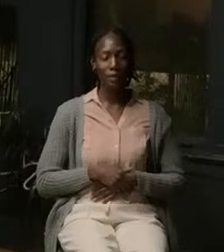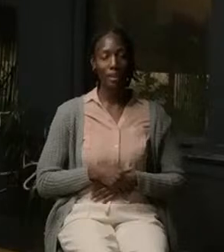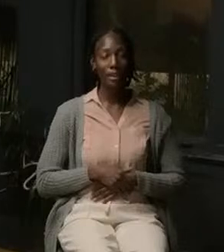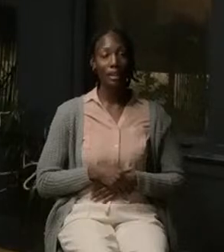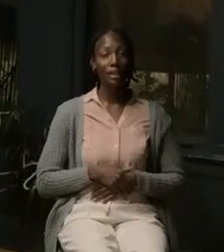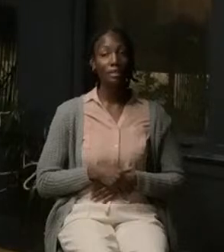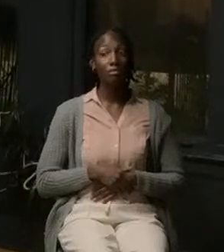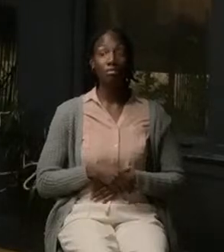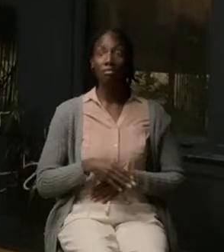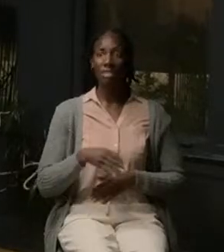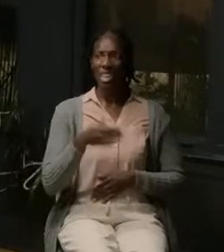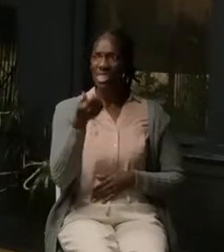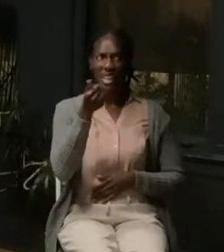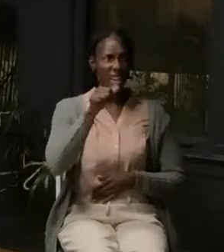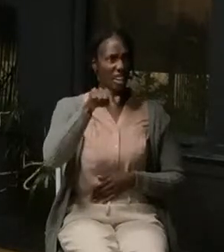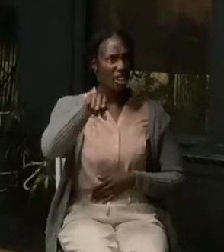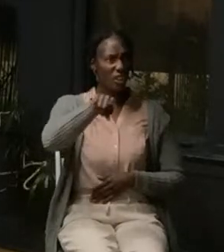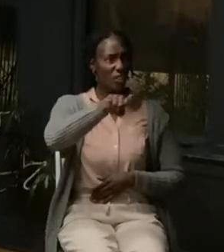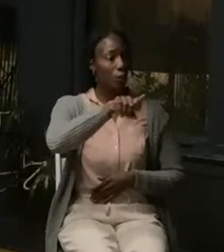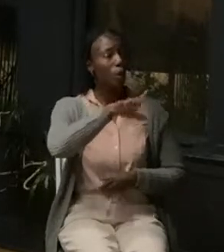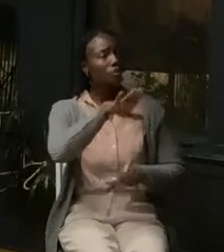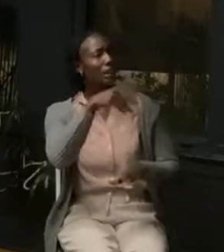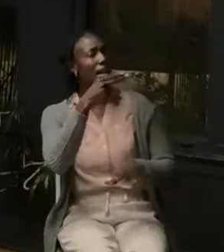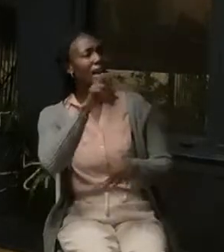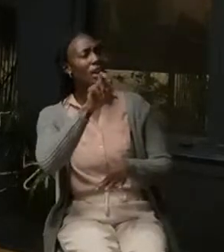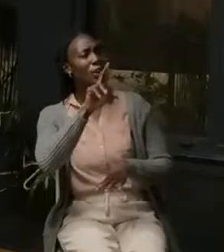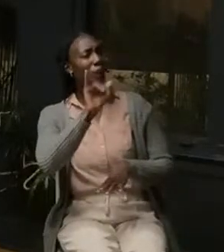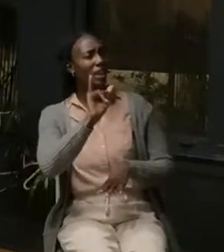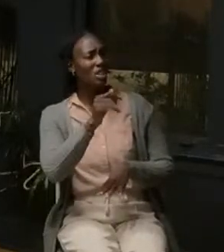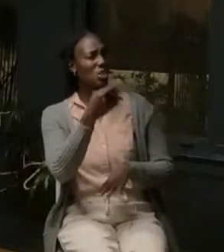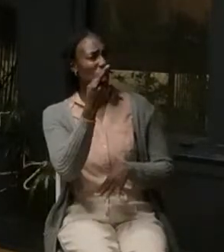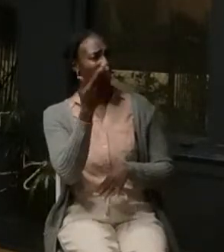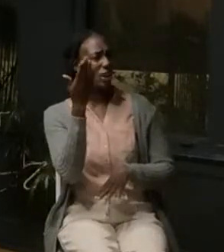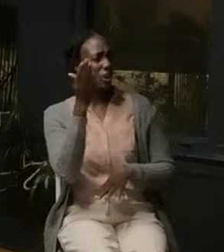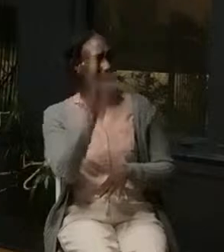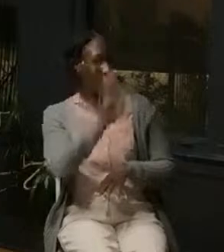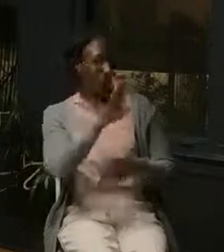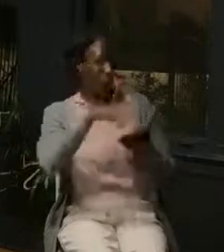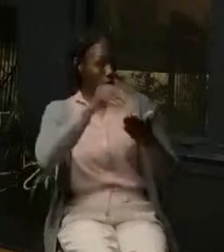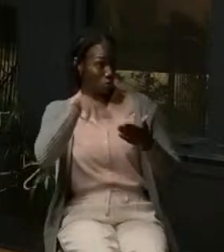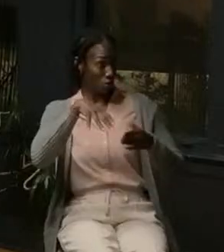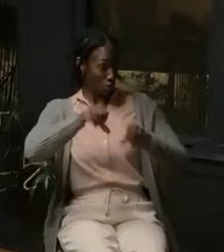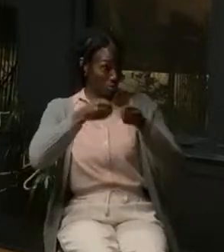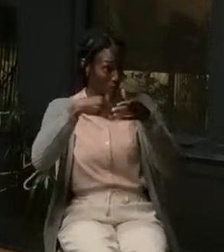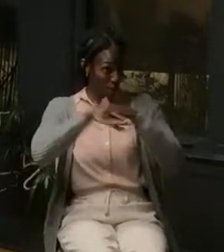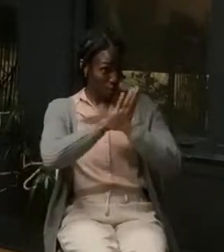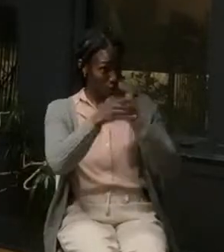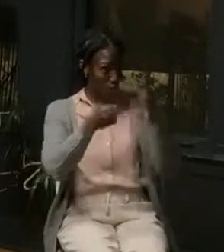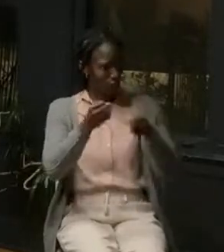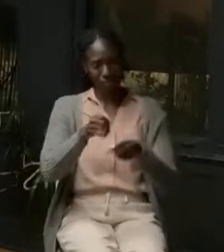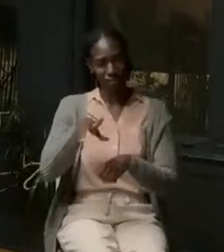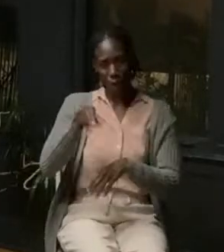Henry, anybody ever broken, one of the students ever broken into your car? Back to do it.